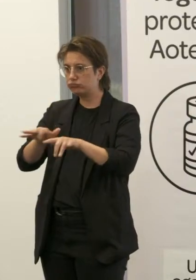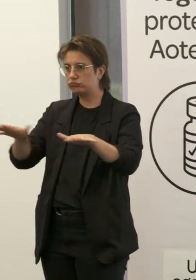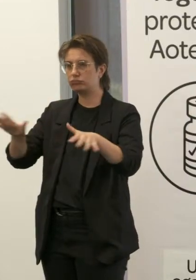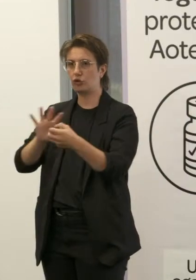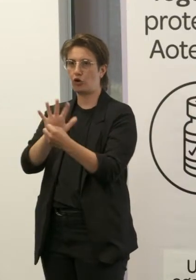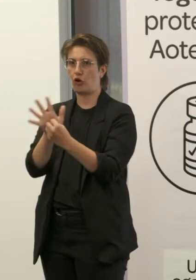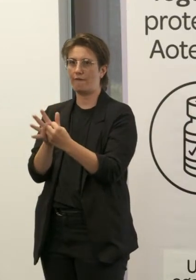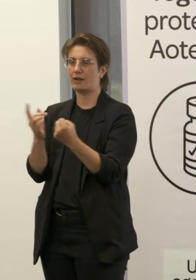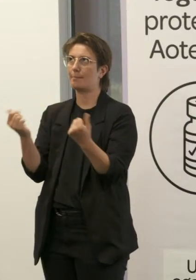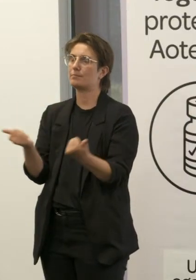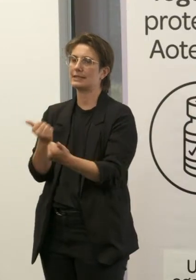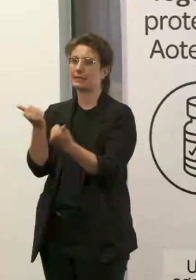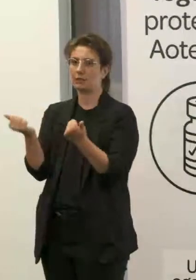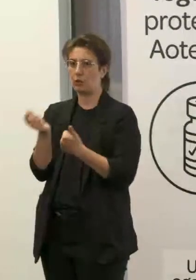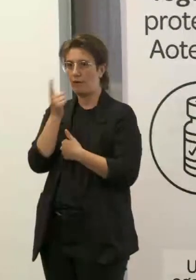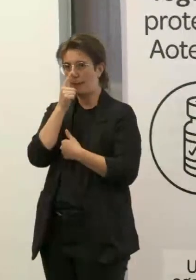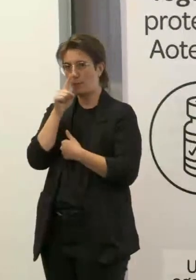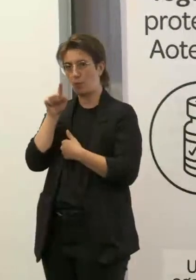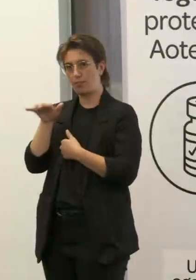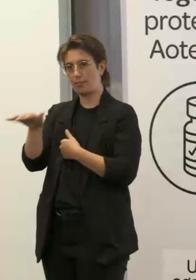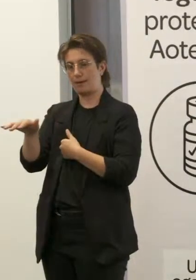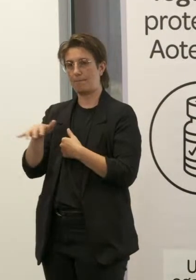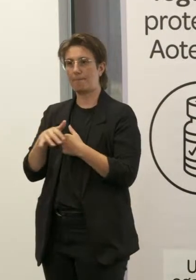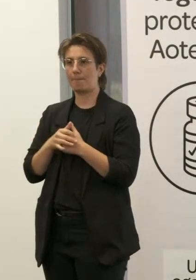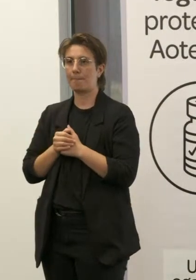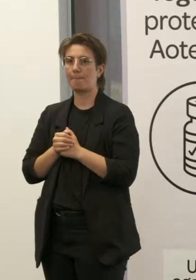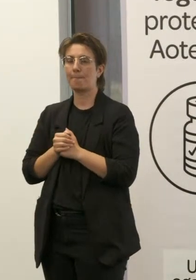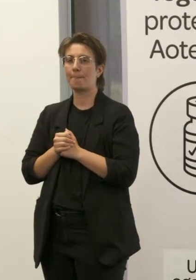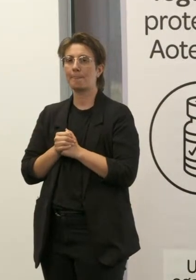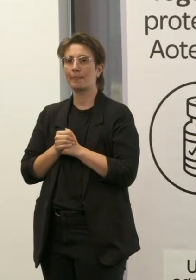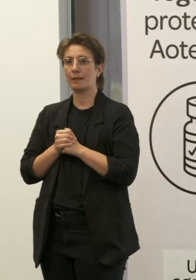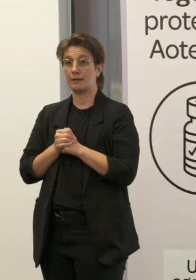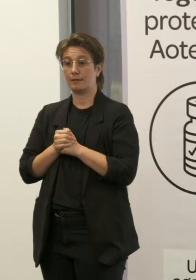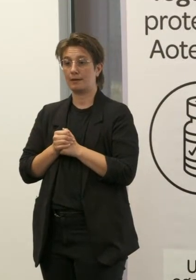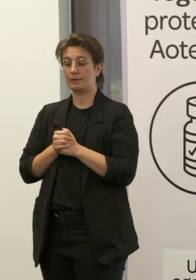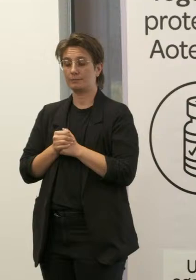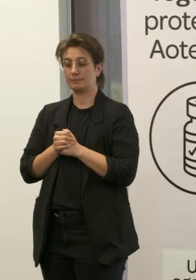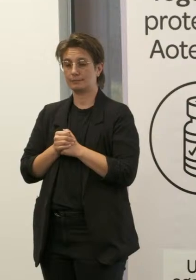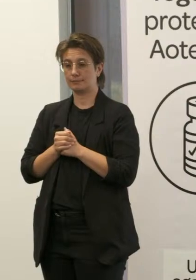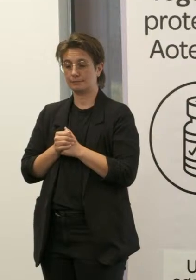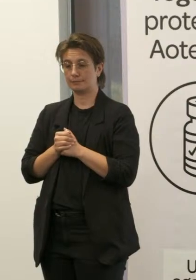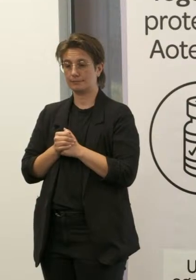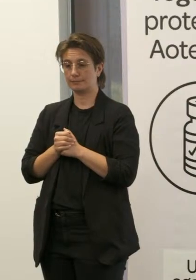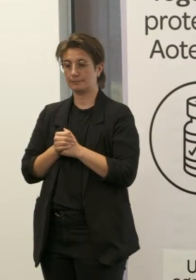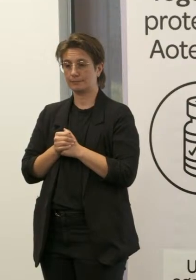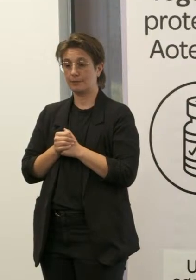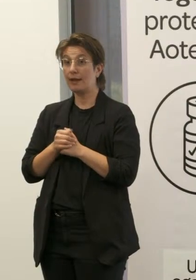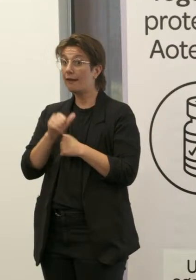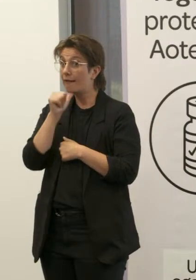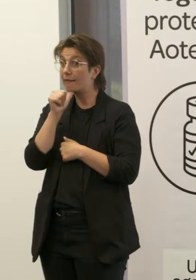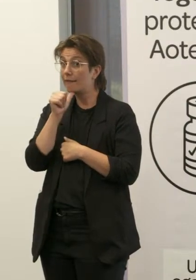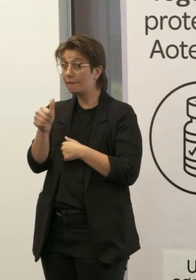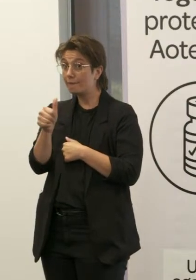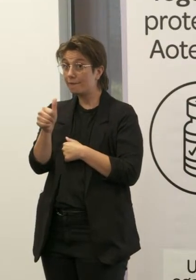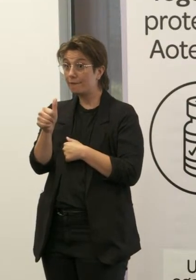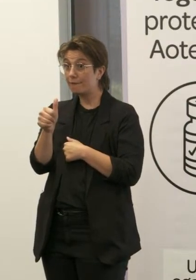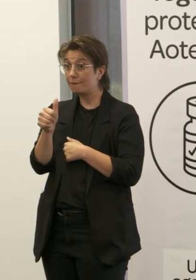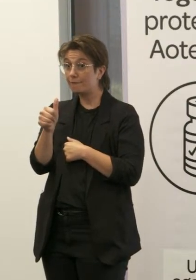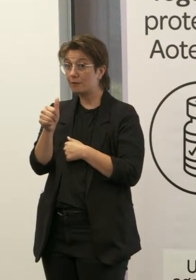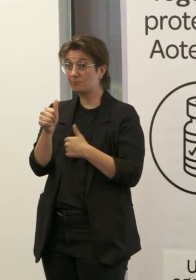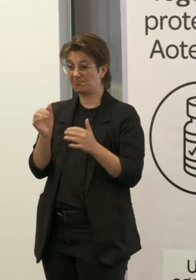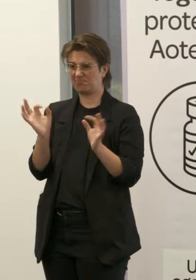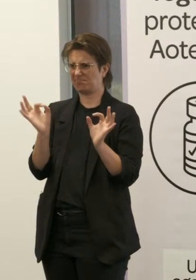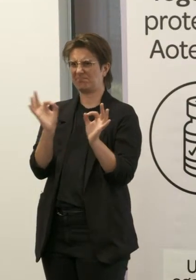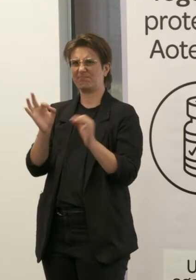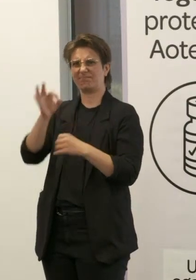Just to emphasise again, just as it is now, there will be phone opportunities for people, remembering that